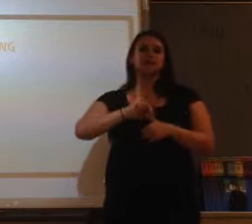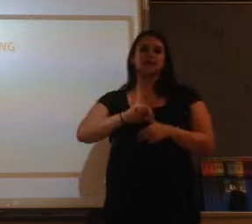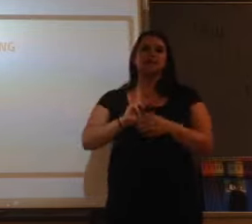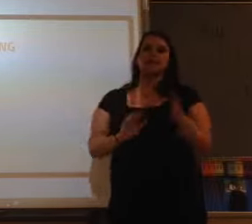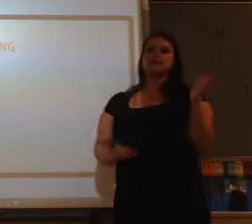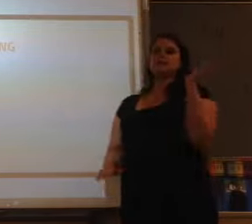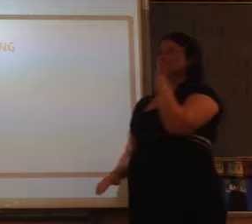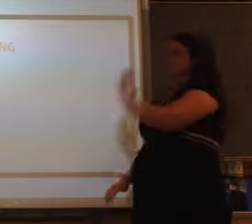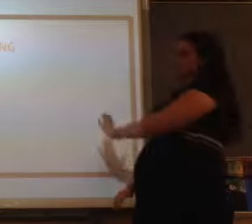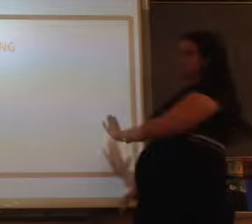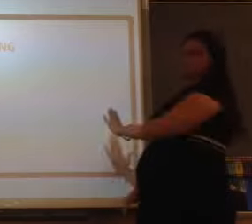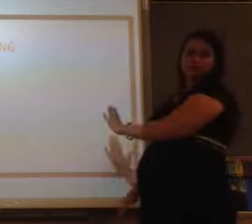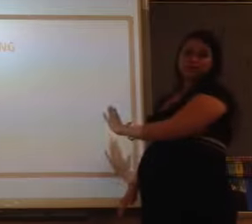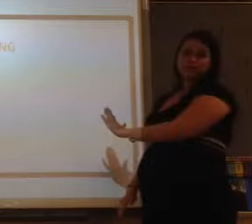sign, and then you can put it in print.